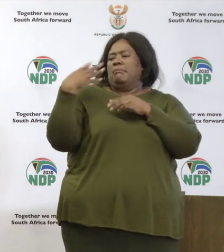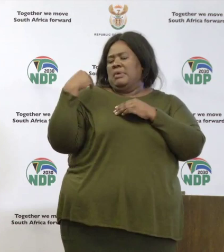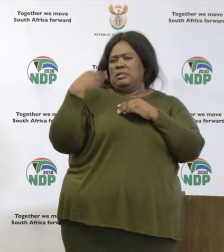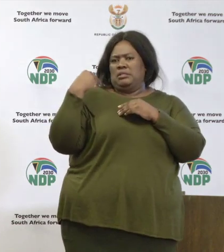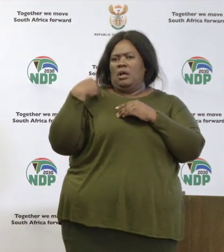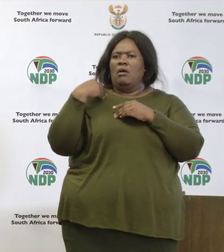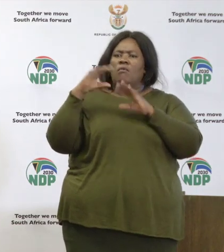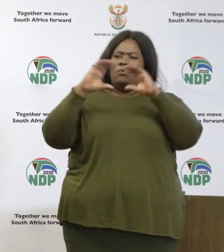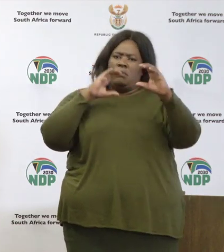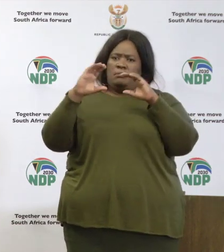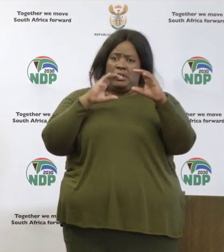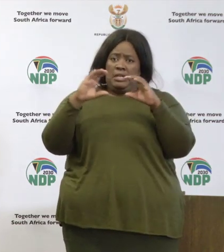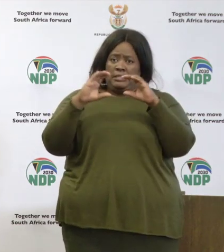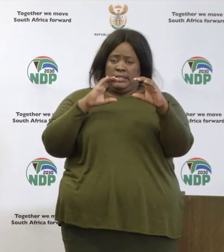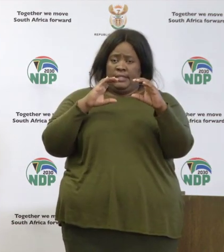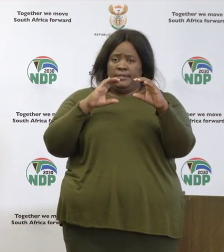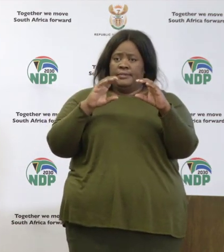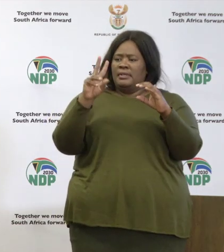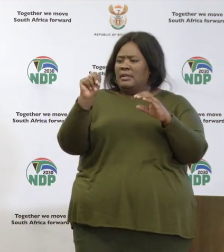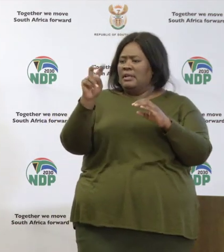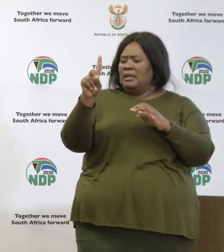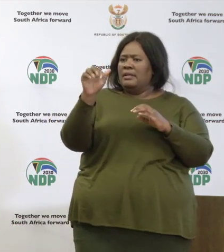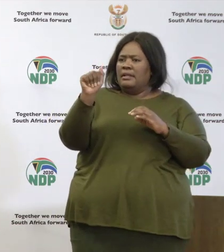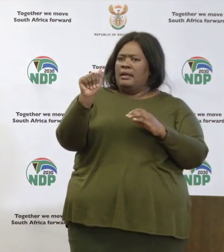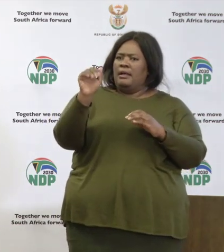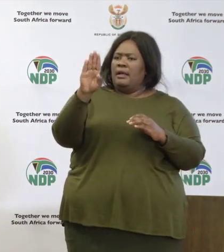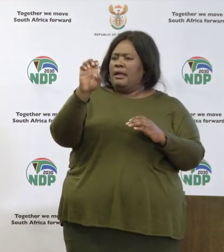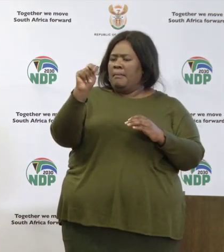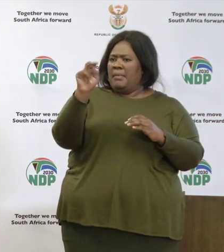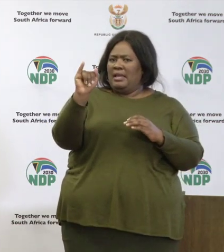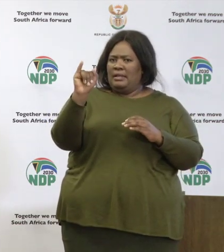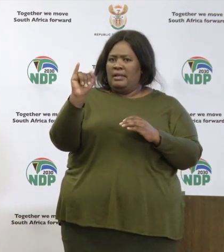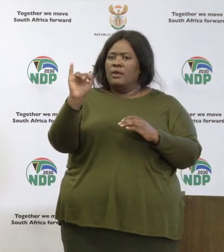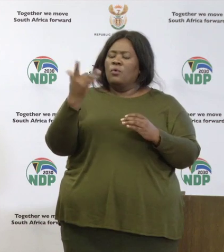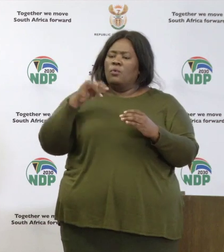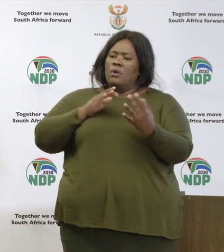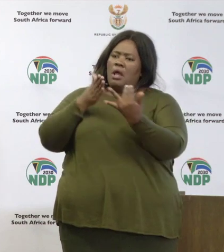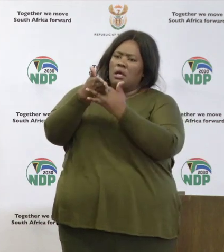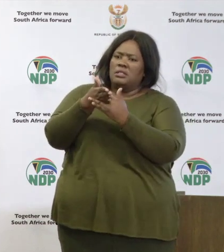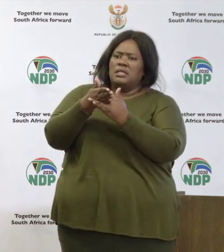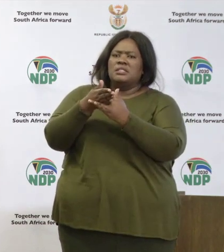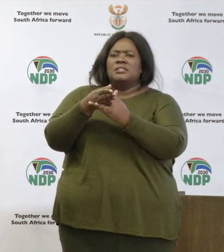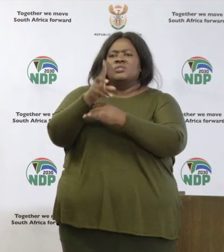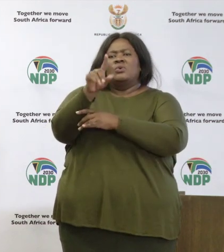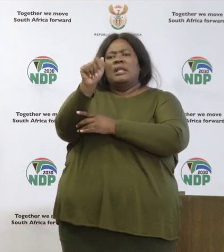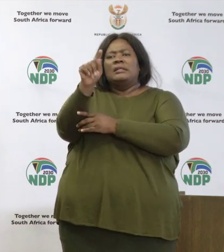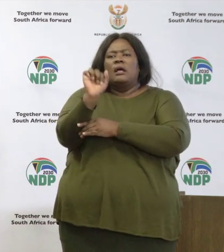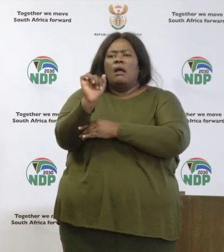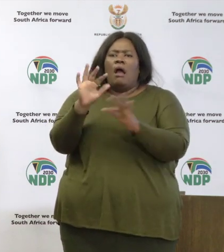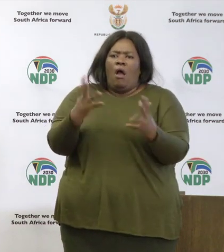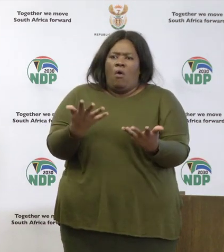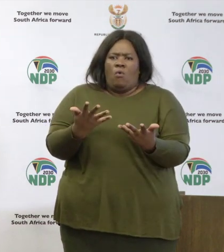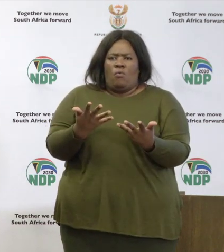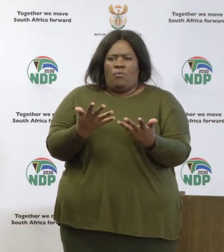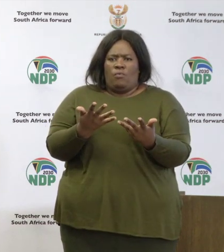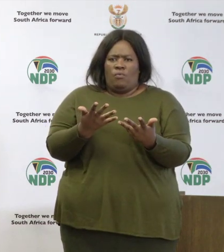Technologies, Minister Stella Ndabeni-Abrahams, on how to deal with access to data in order to